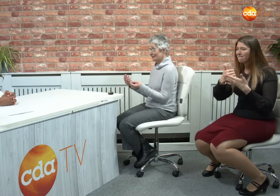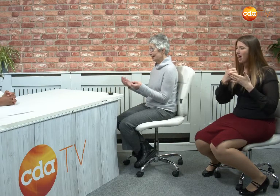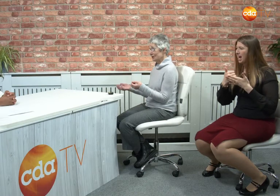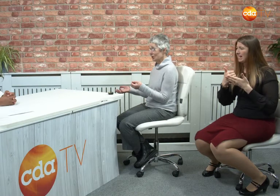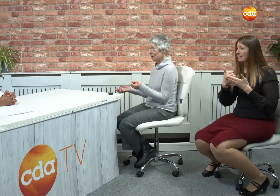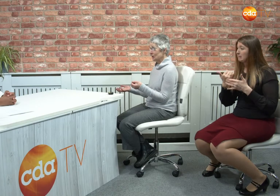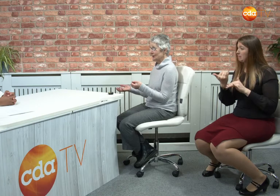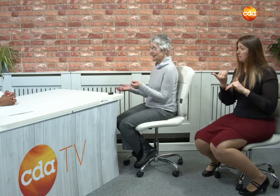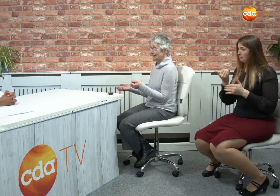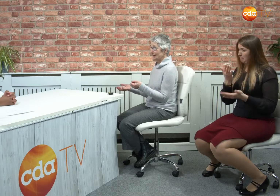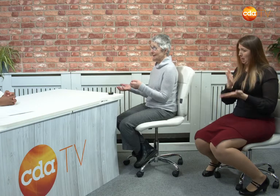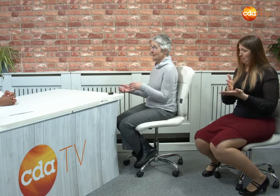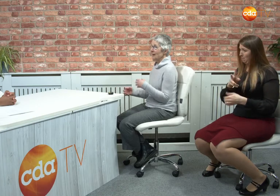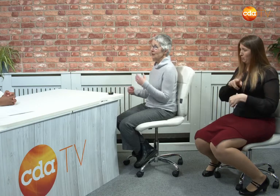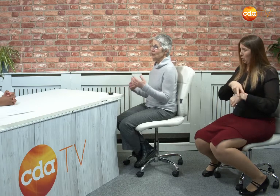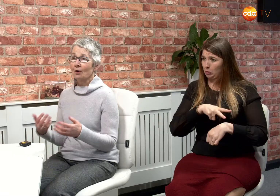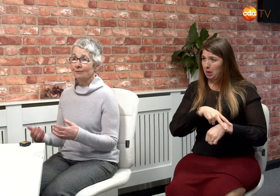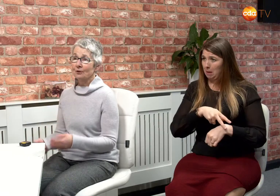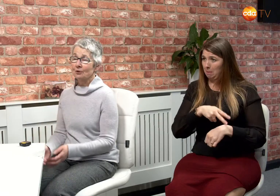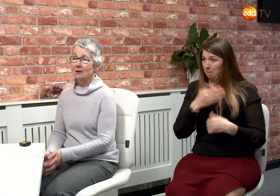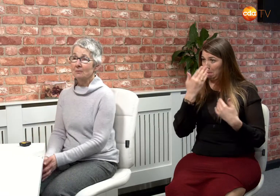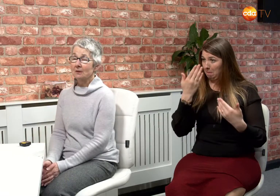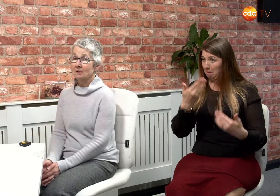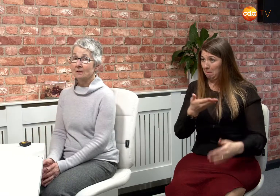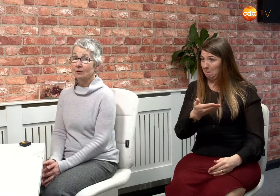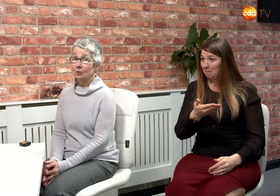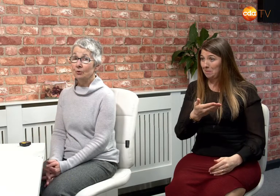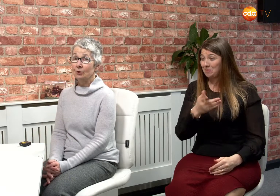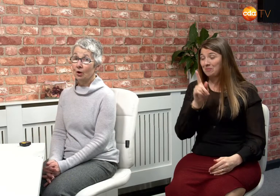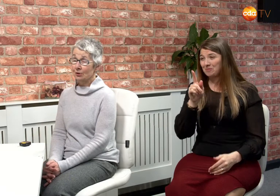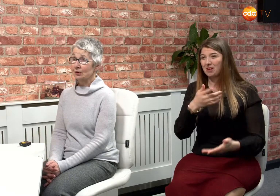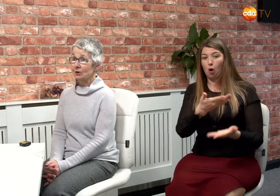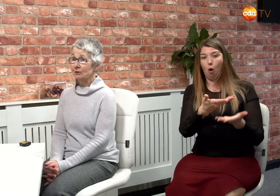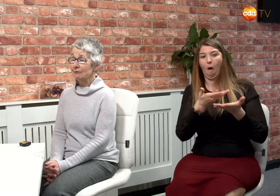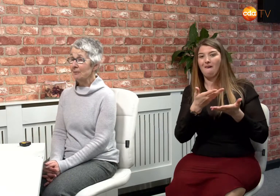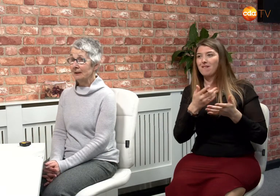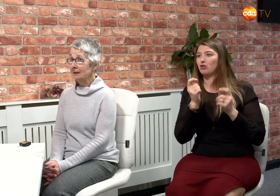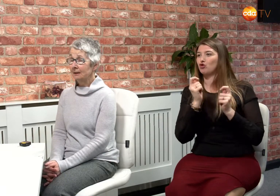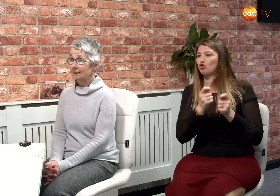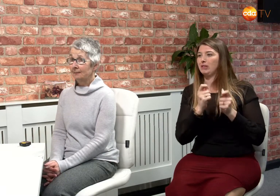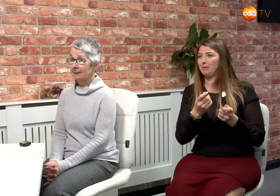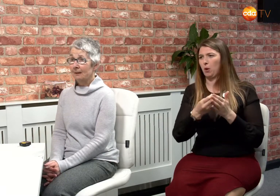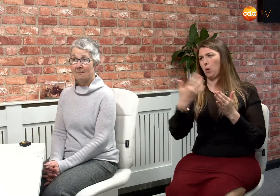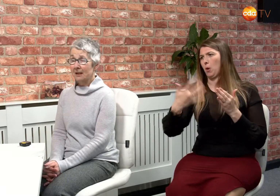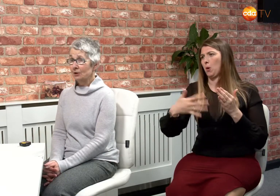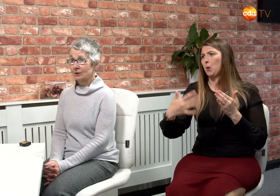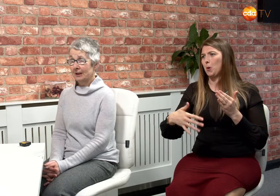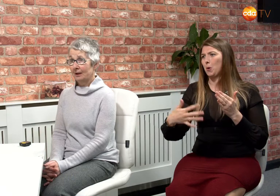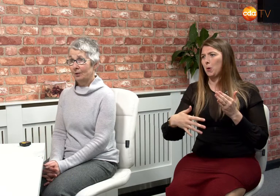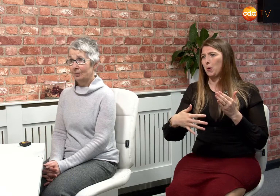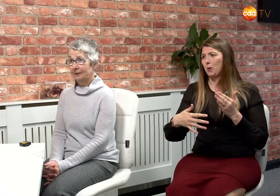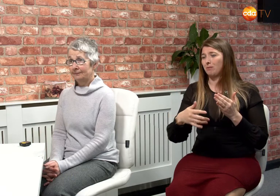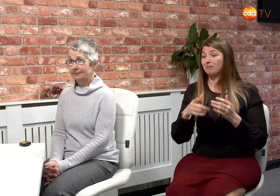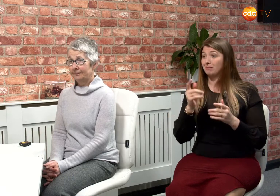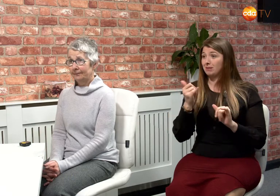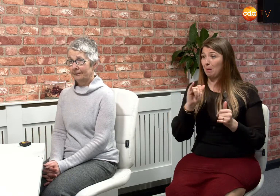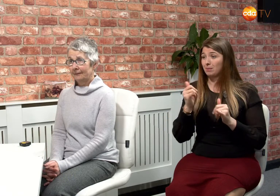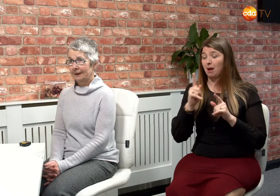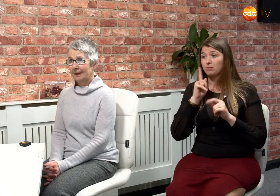doctor, maybe they're not. They might offer treatments that could cost a lot of money and may not